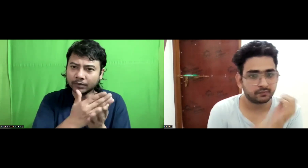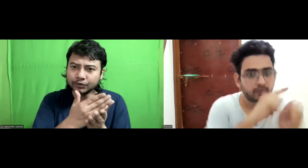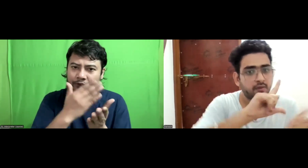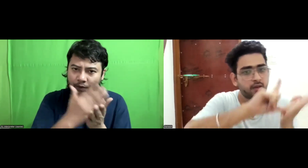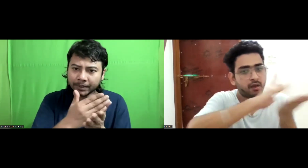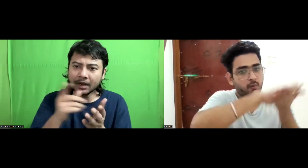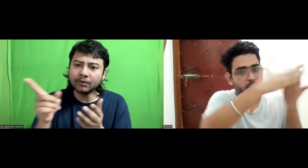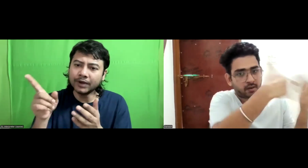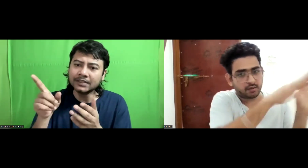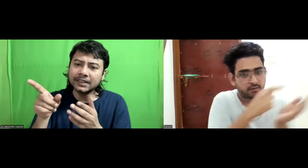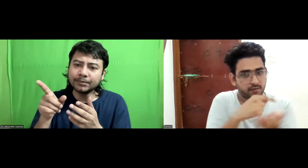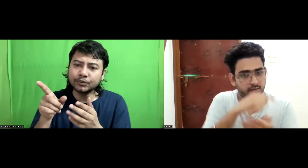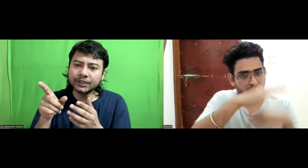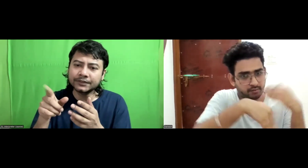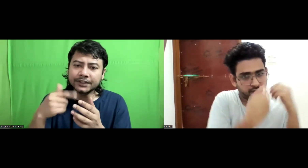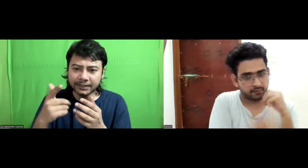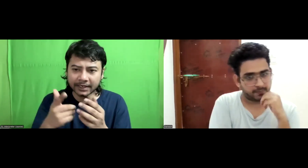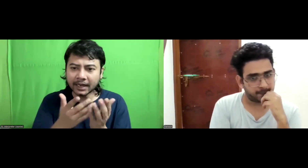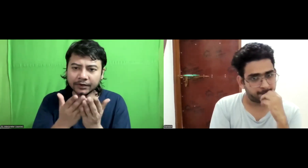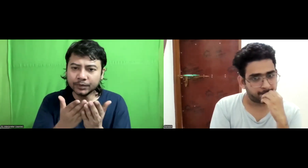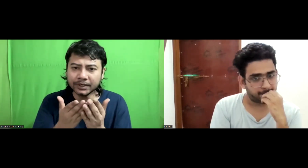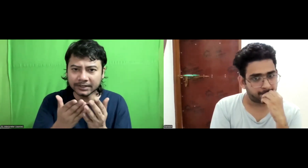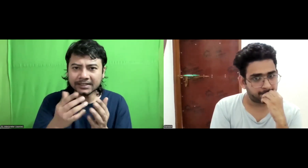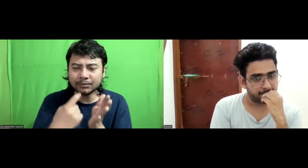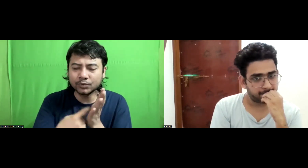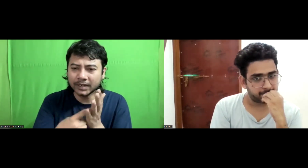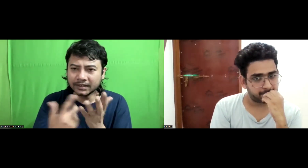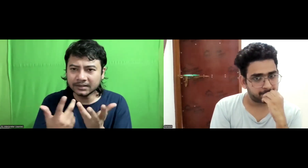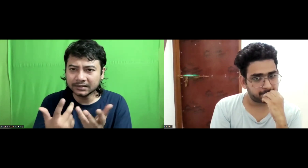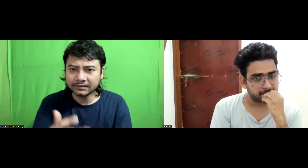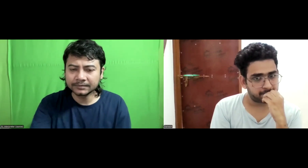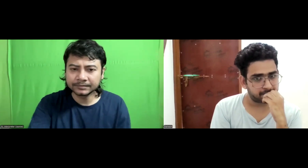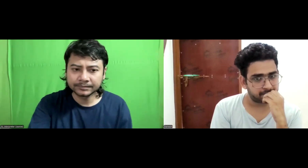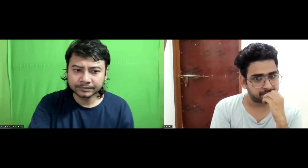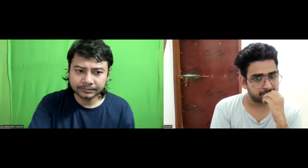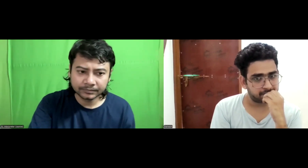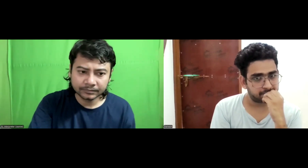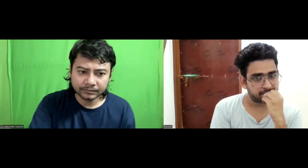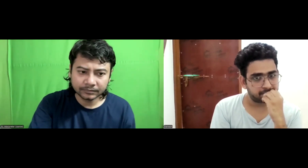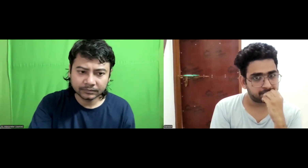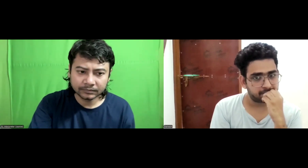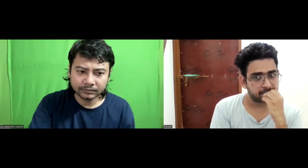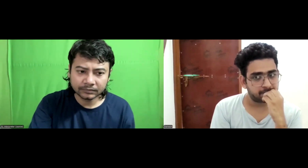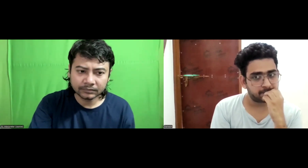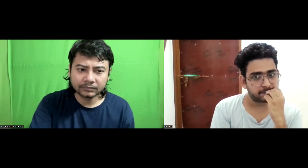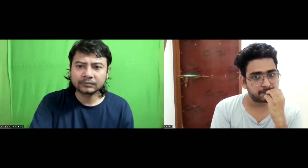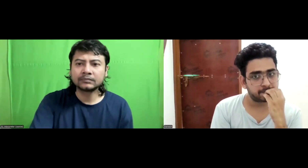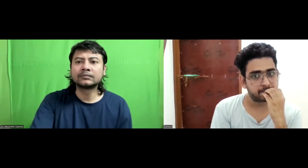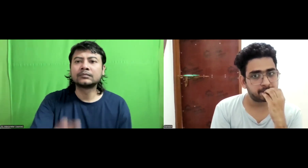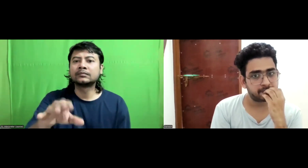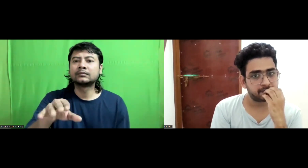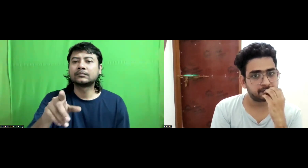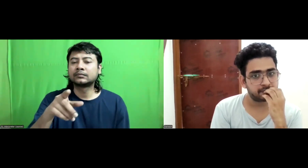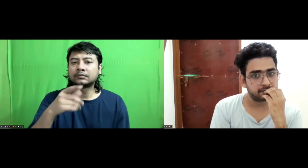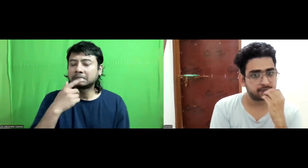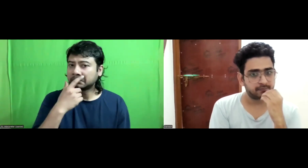Can I stop? Should I stop it now? Once their puja is finished, then I do it? Is there some rule like this? No, your family says something is different.